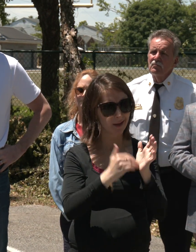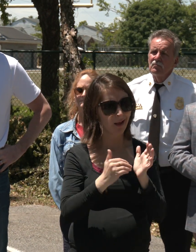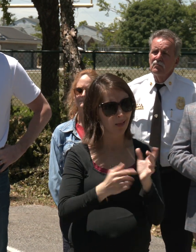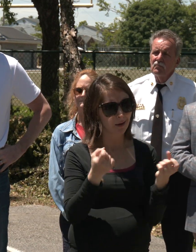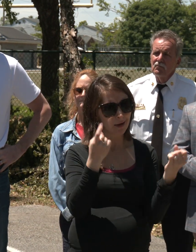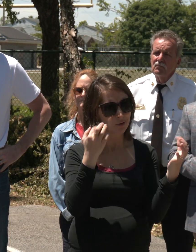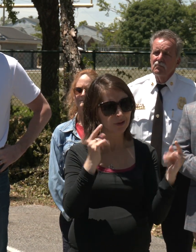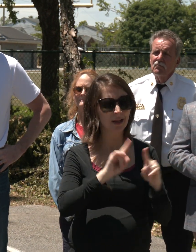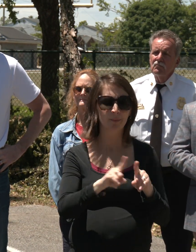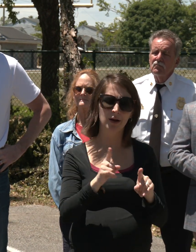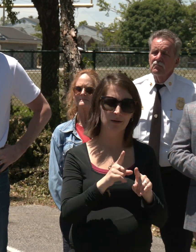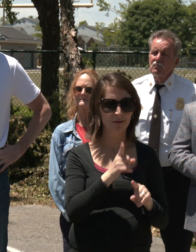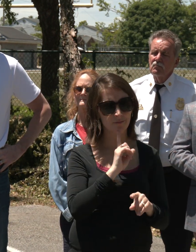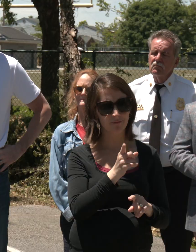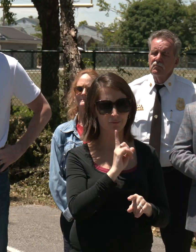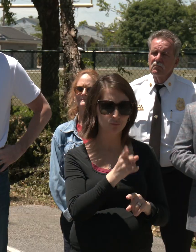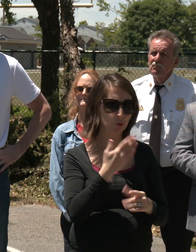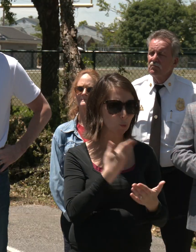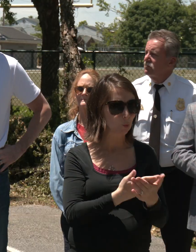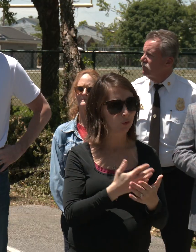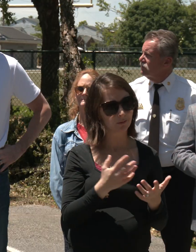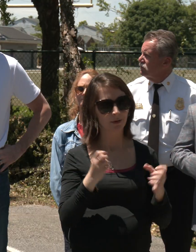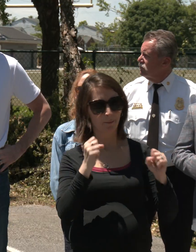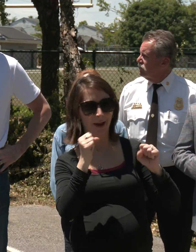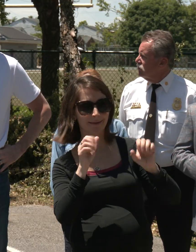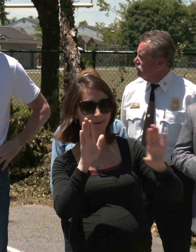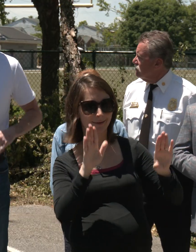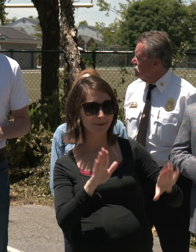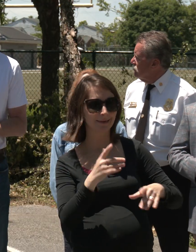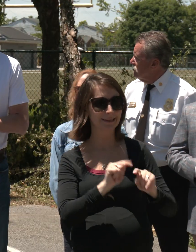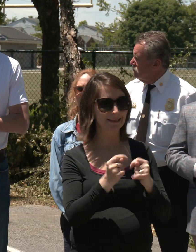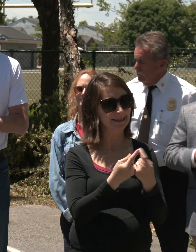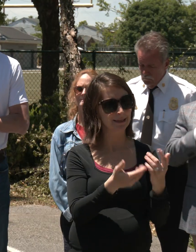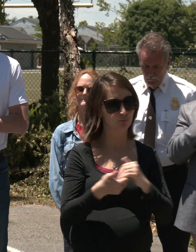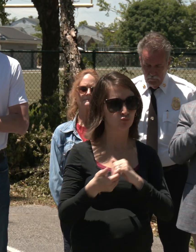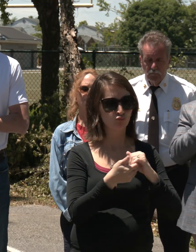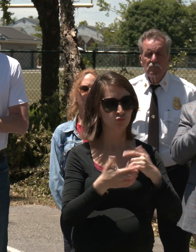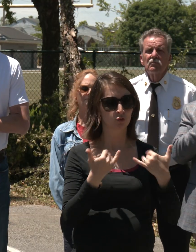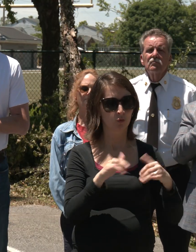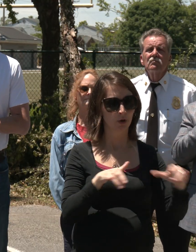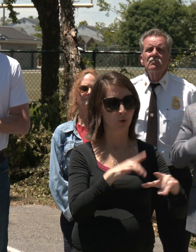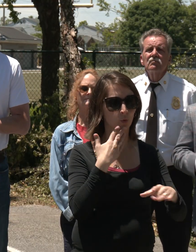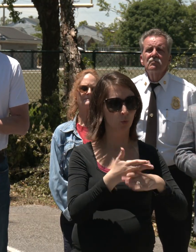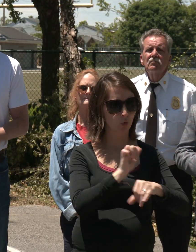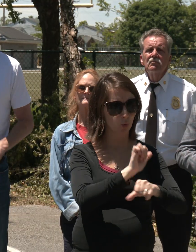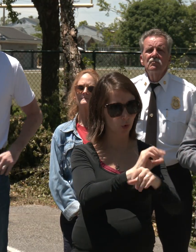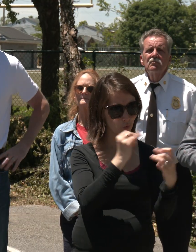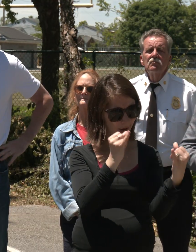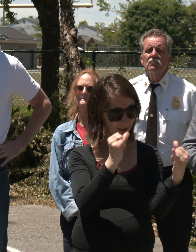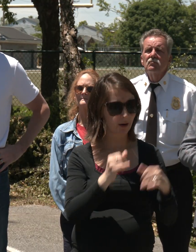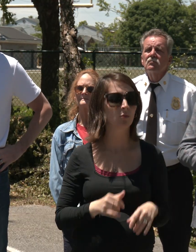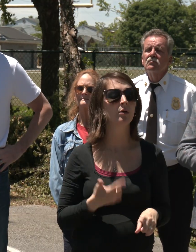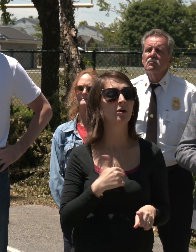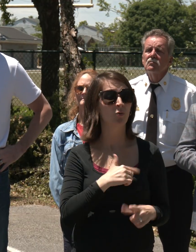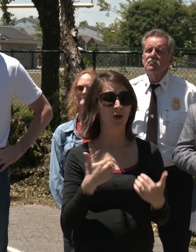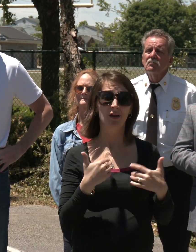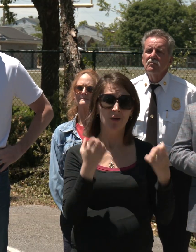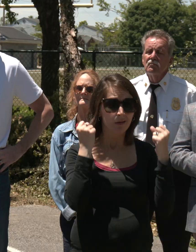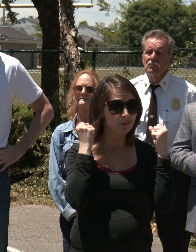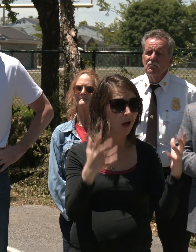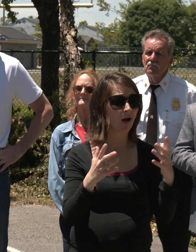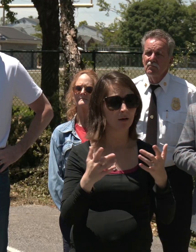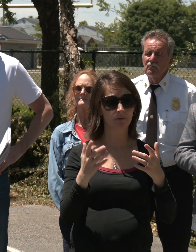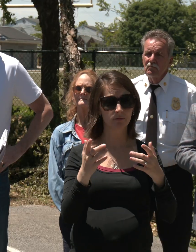really, good, amazing team put together and are doing great work right now. There's a whole lot